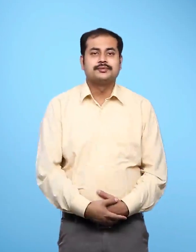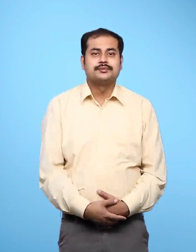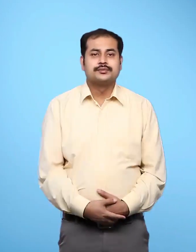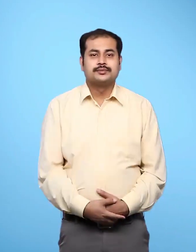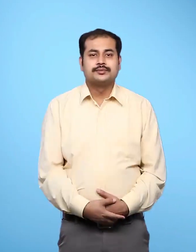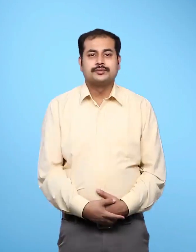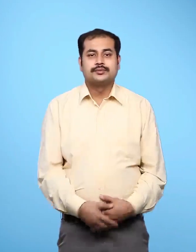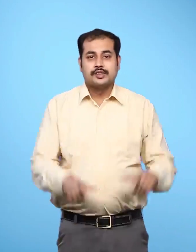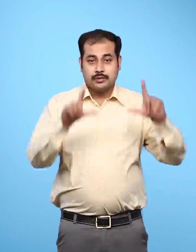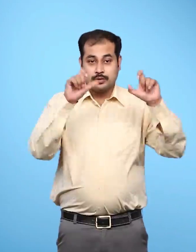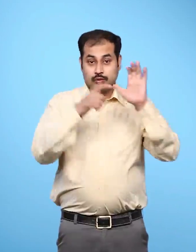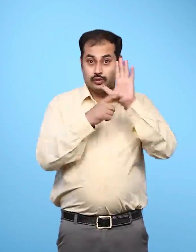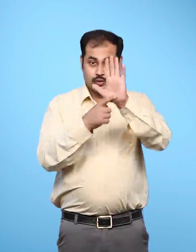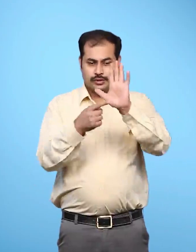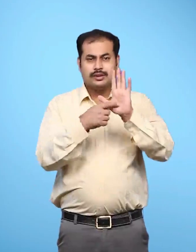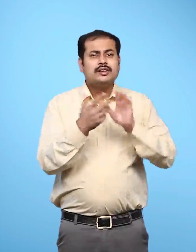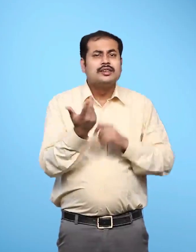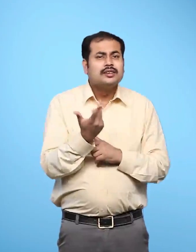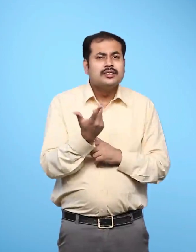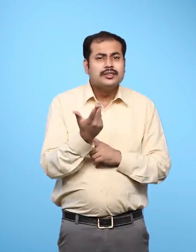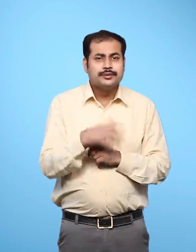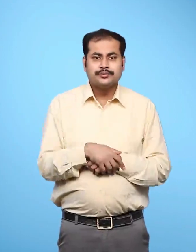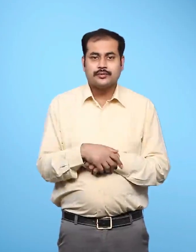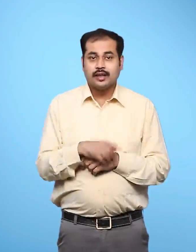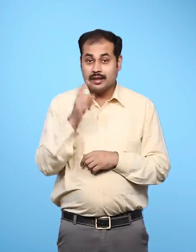Picture shows a lady washing utensils.